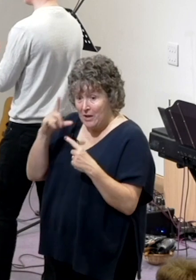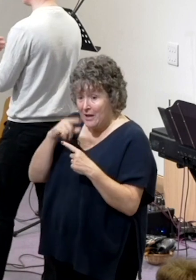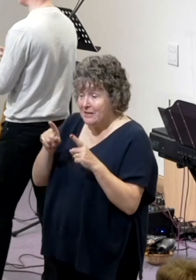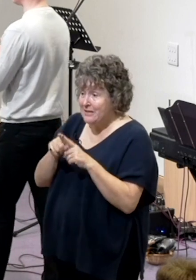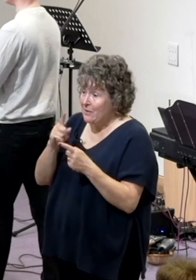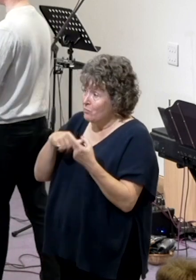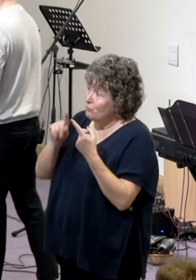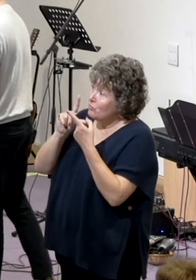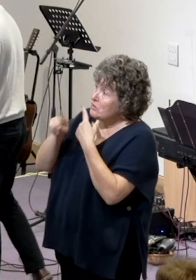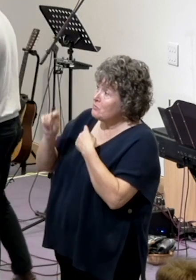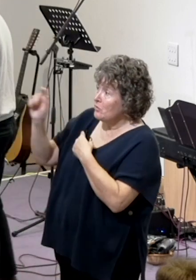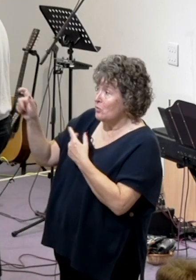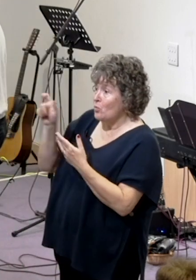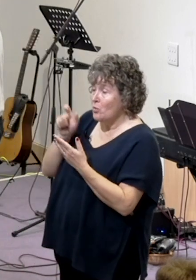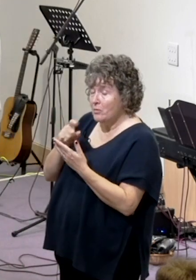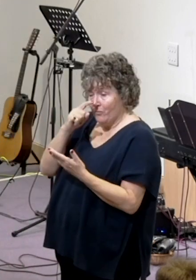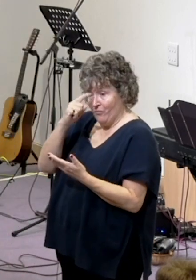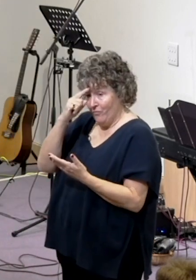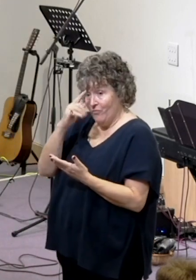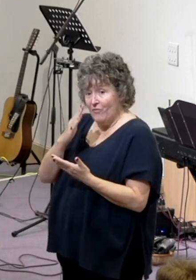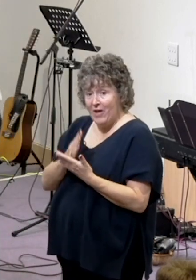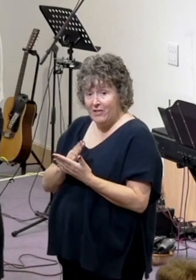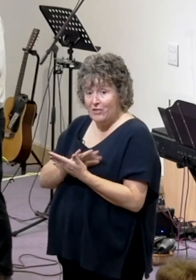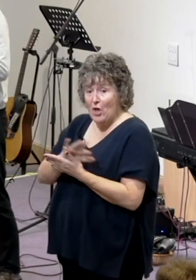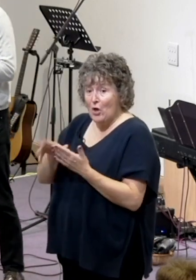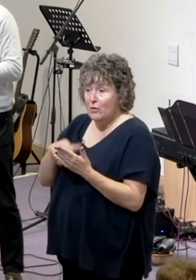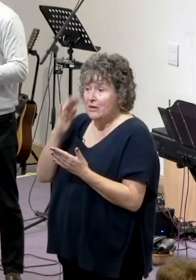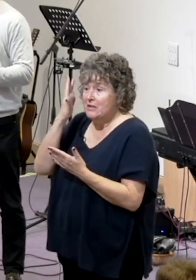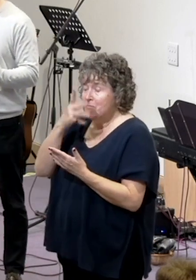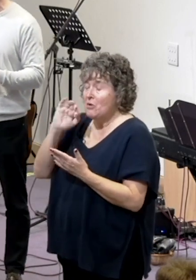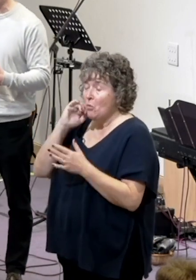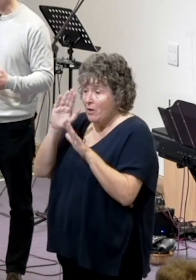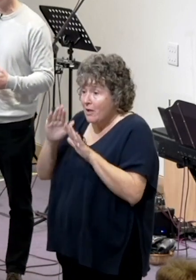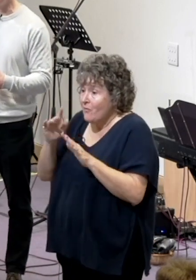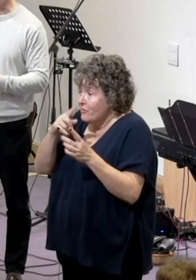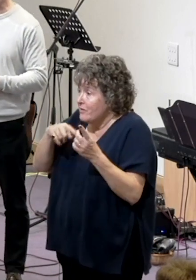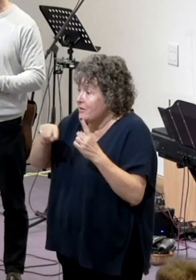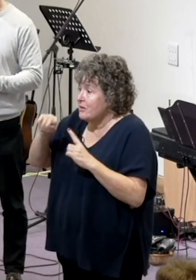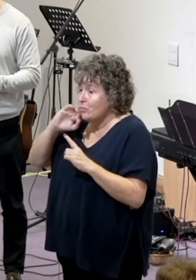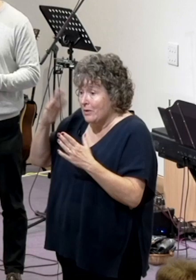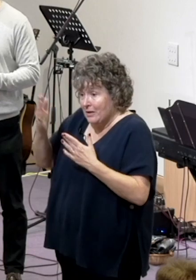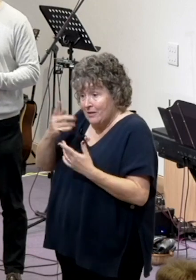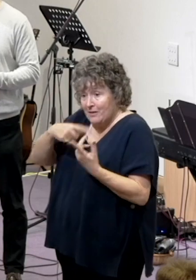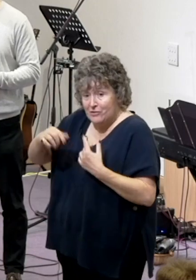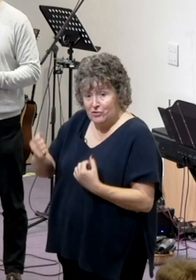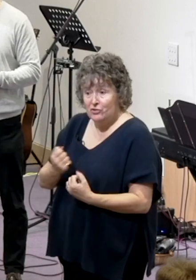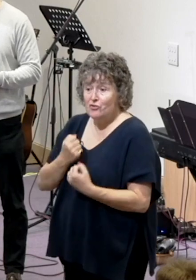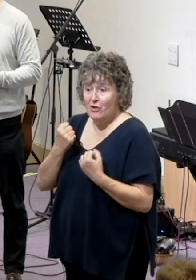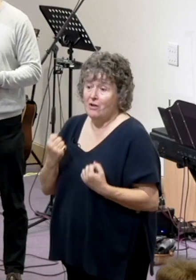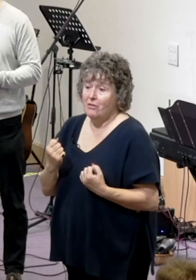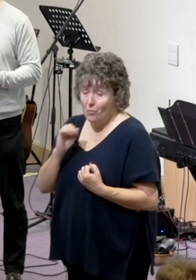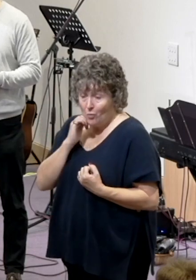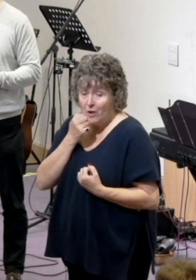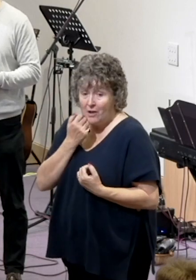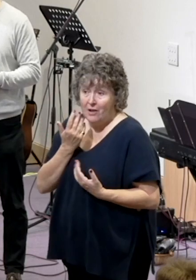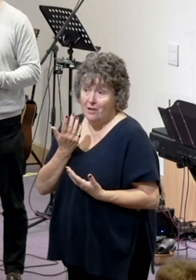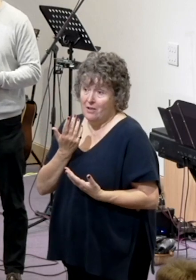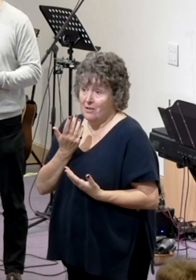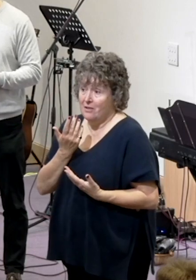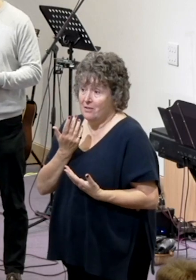to God's word with faith, the Holy Spirit will comfort and strengthen us through the words of the Bible as